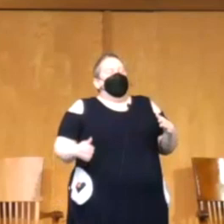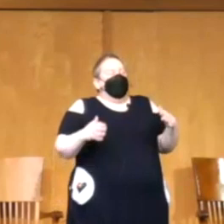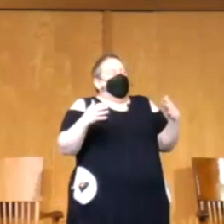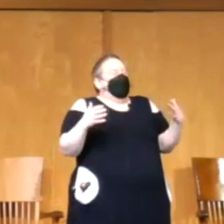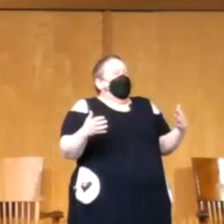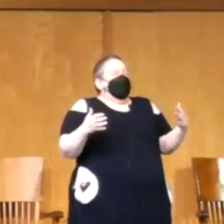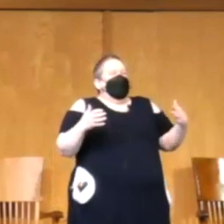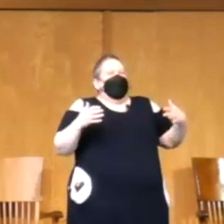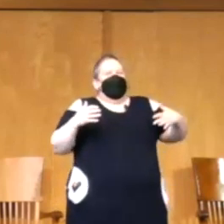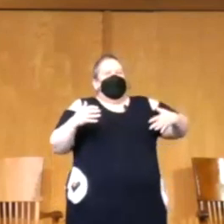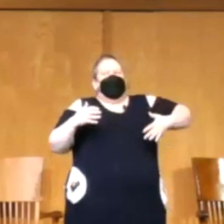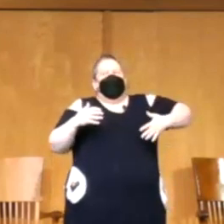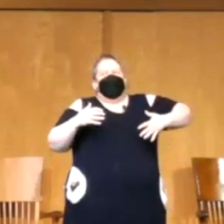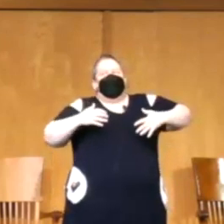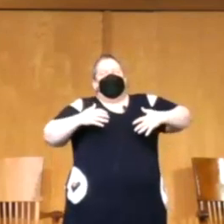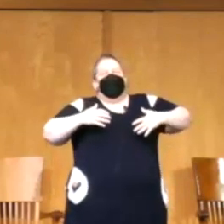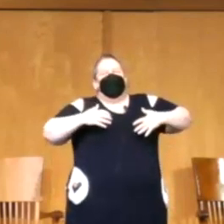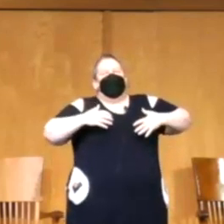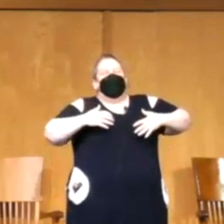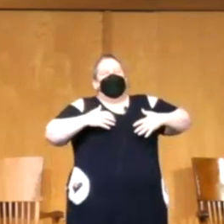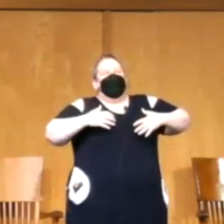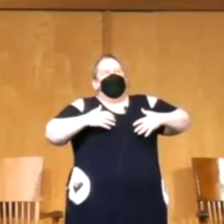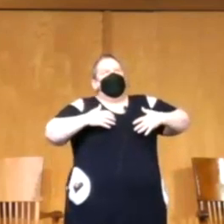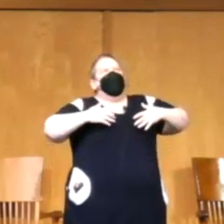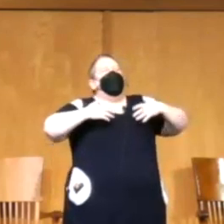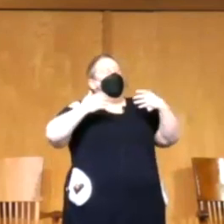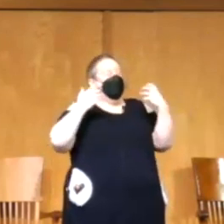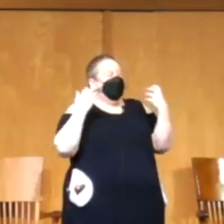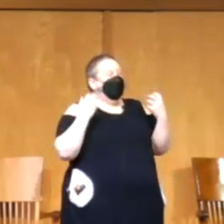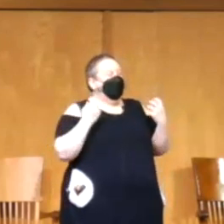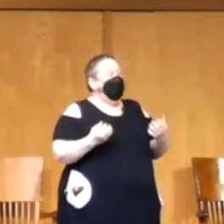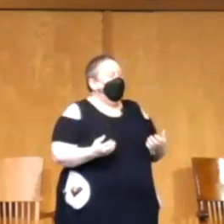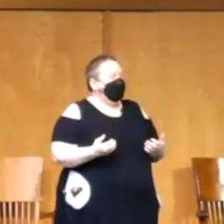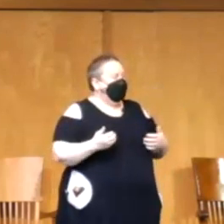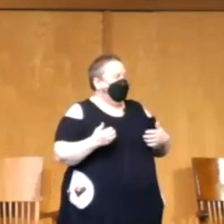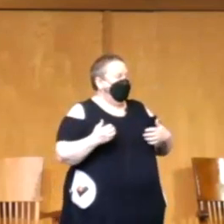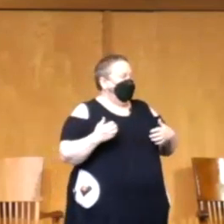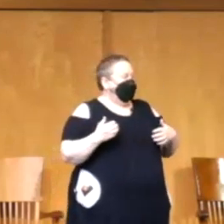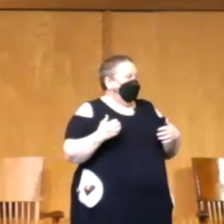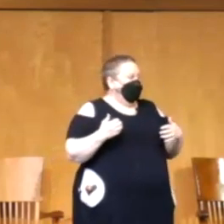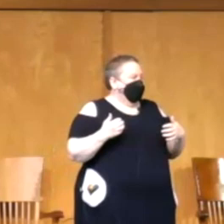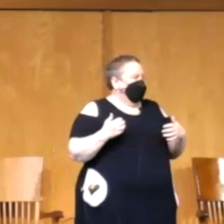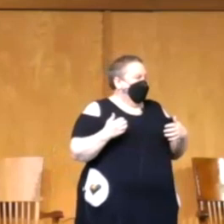The mundane is not without